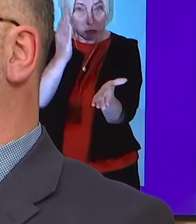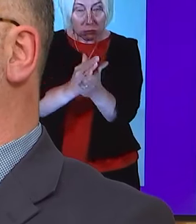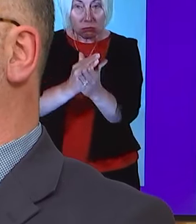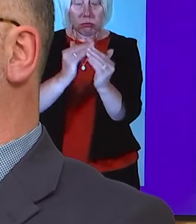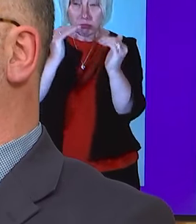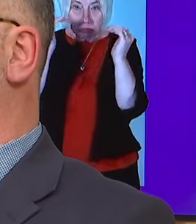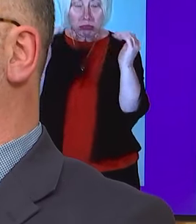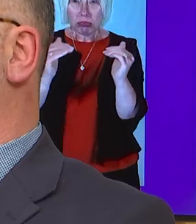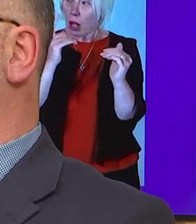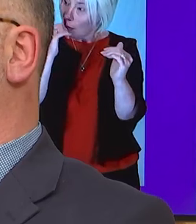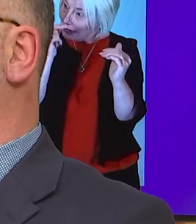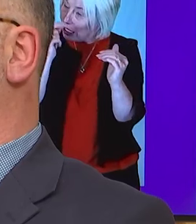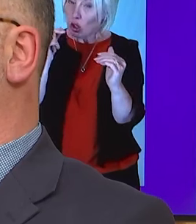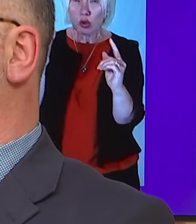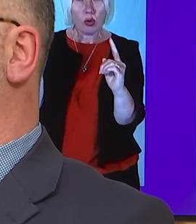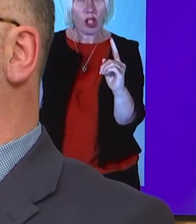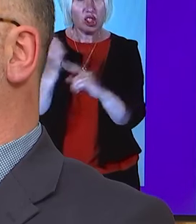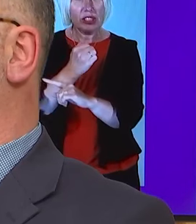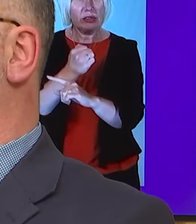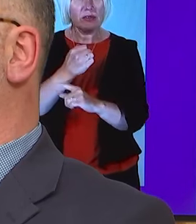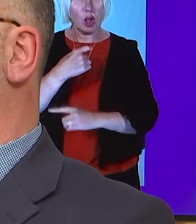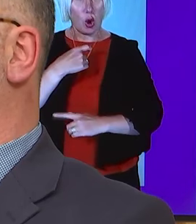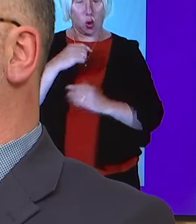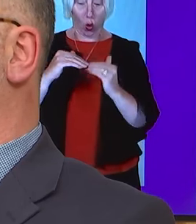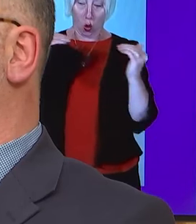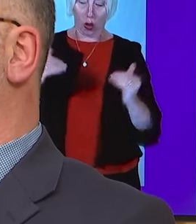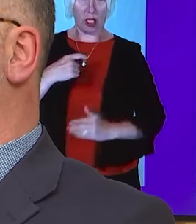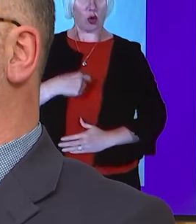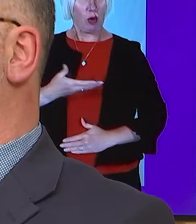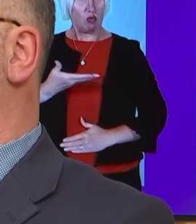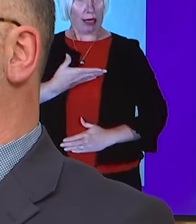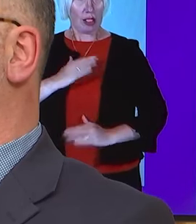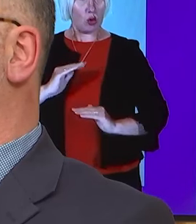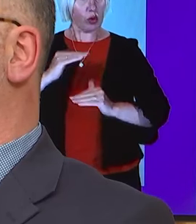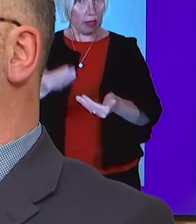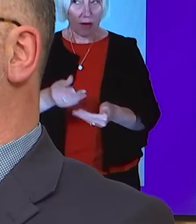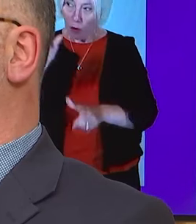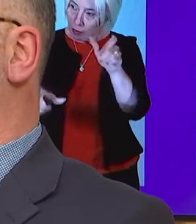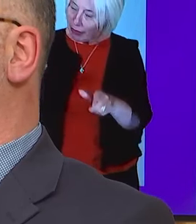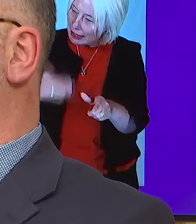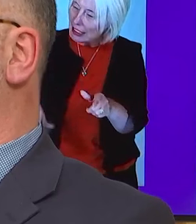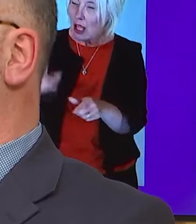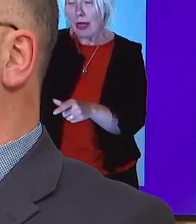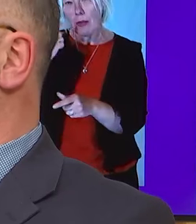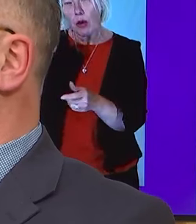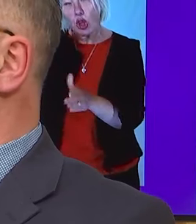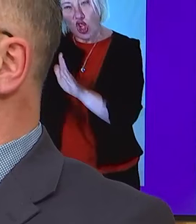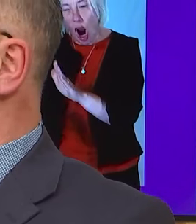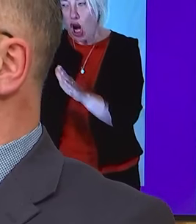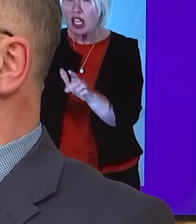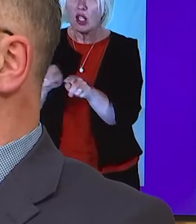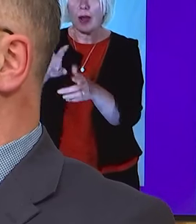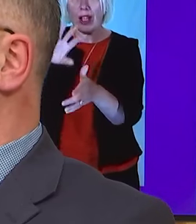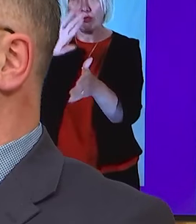deliver the equality and human rights that disabled people need, that would be essential. And part of that would be about care charges and removing care charges.